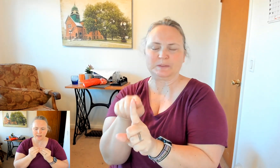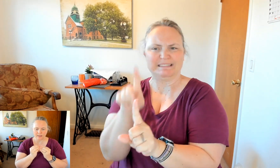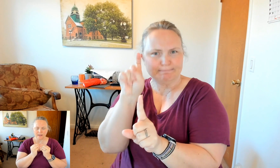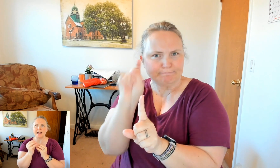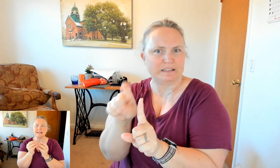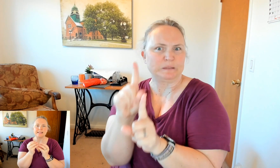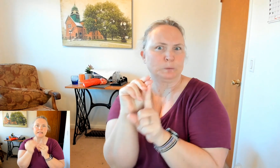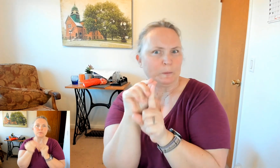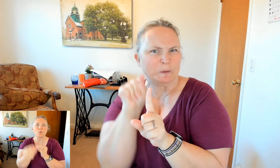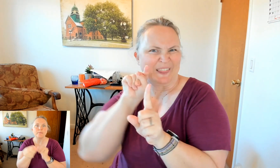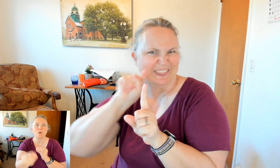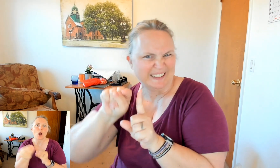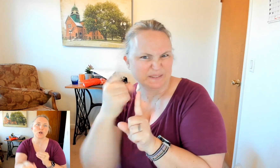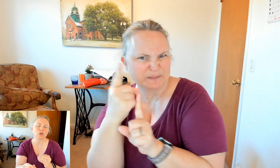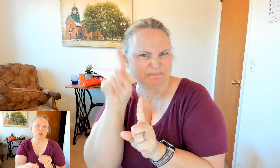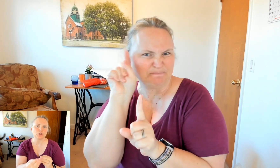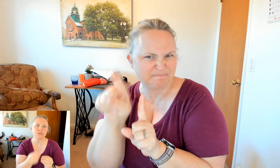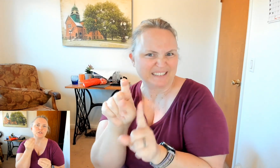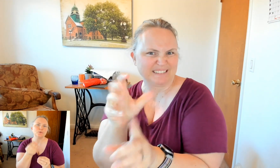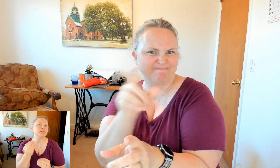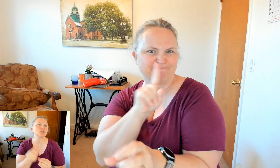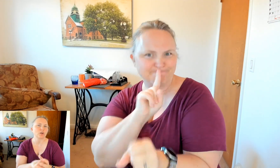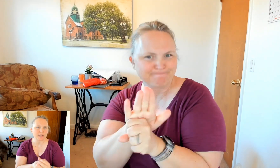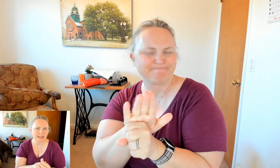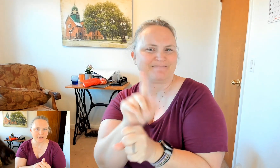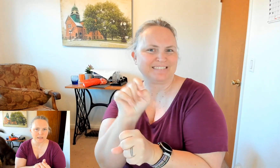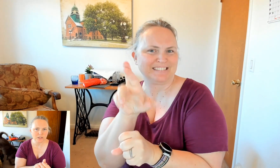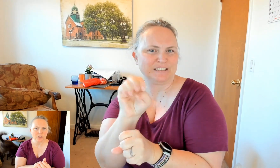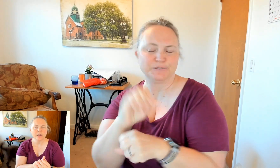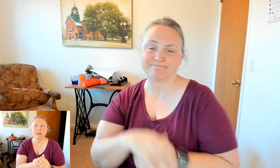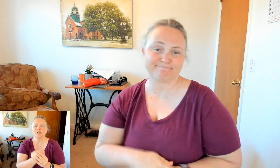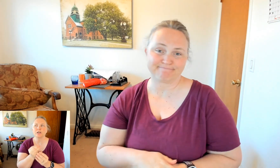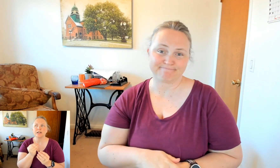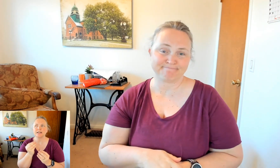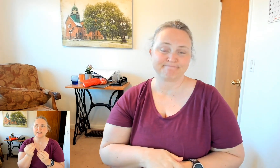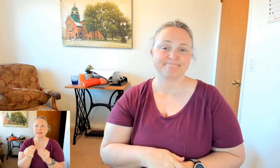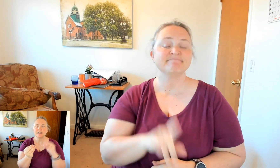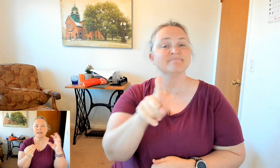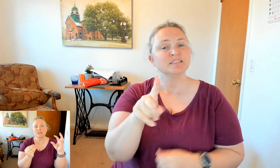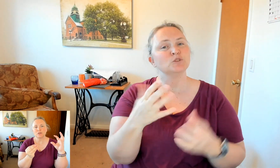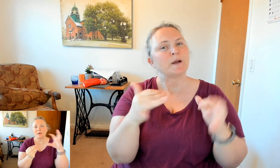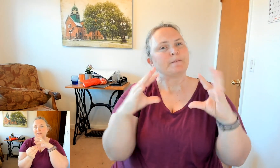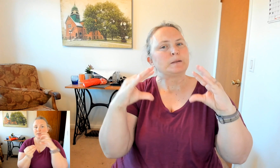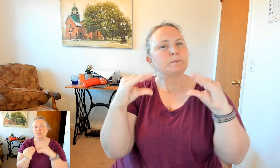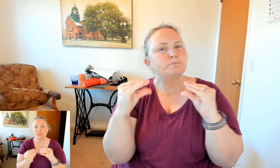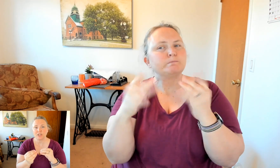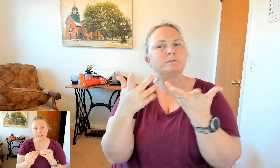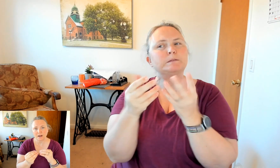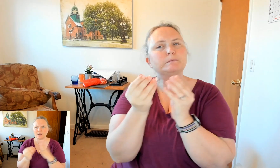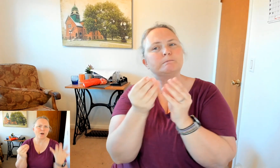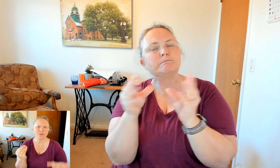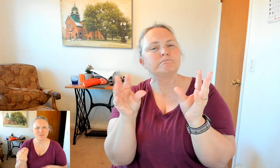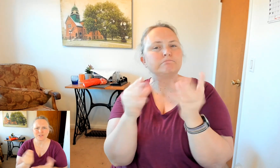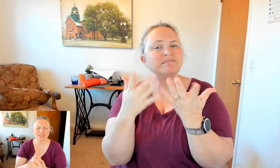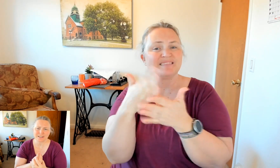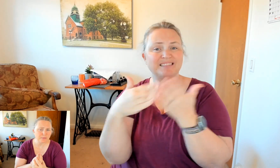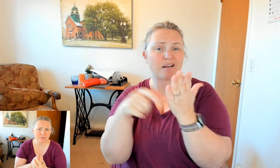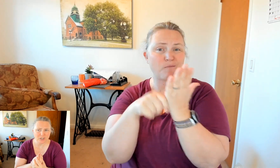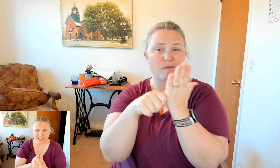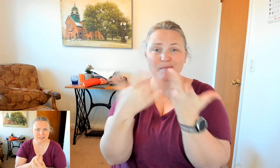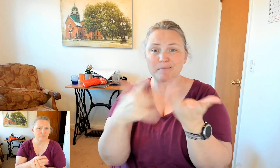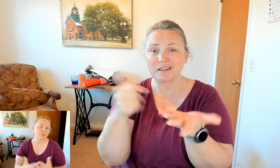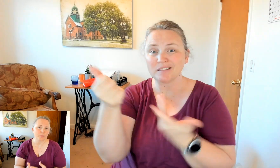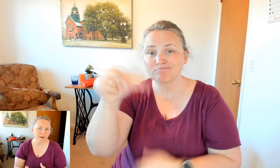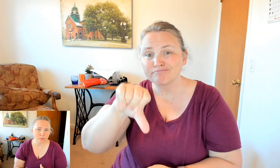Don't think I need this one more article to ensure that I get tenure. You're going to need to have some cushion there. Some articles are just going